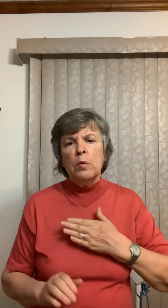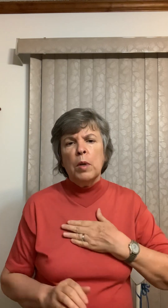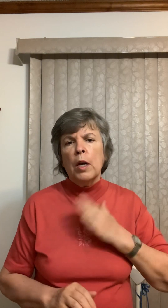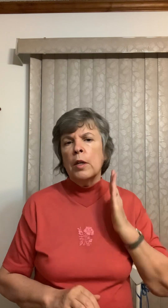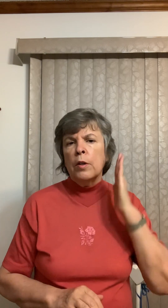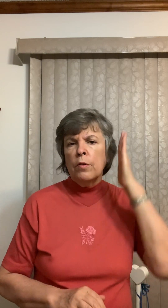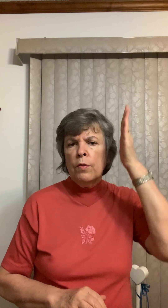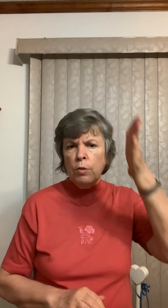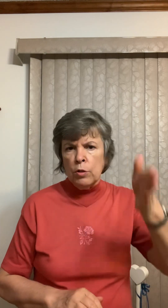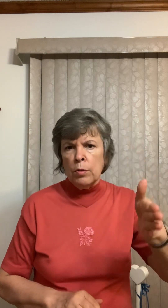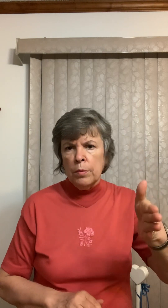my future.